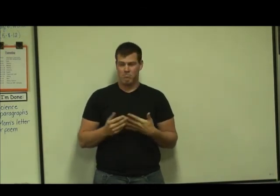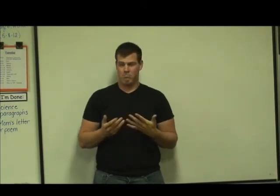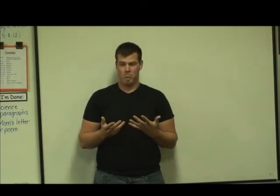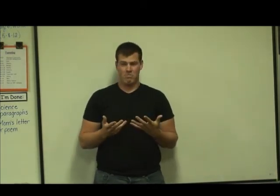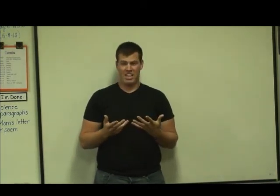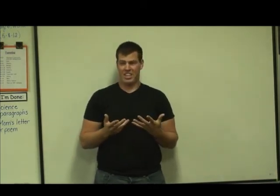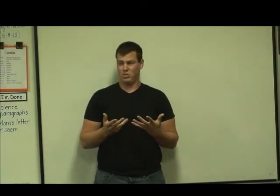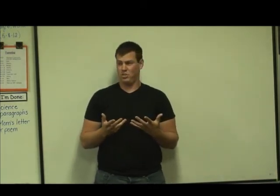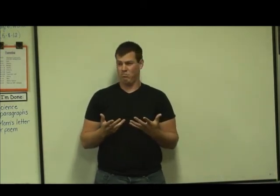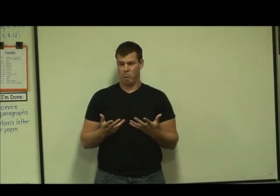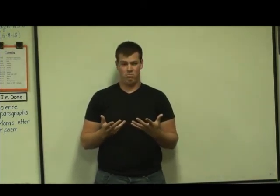Anything?